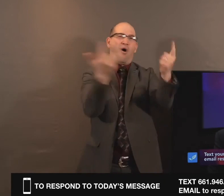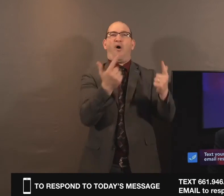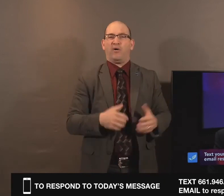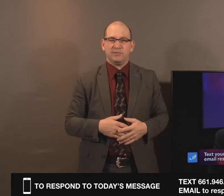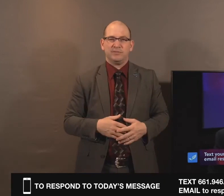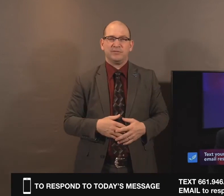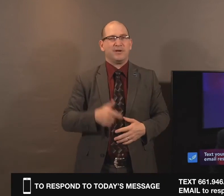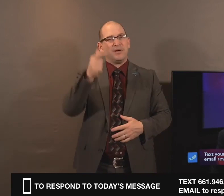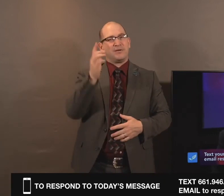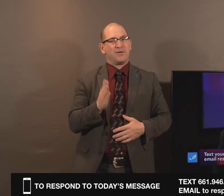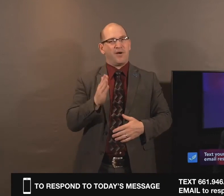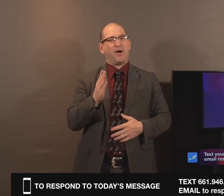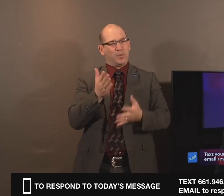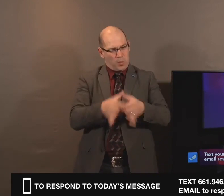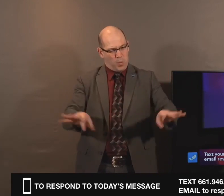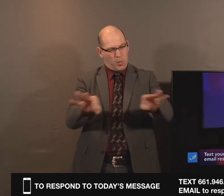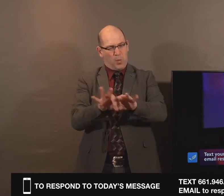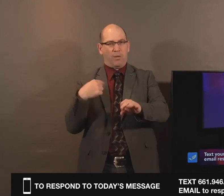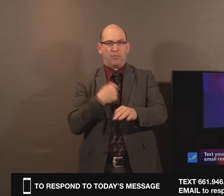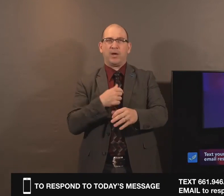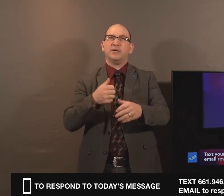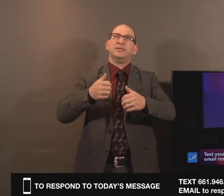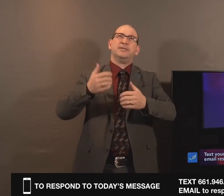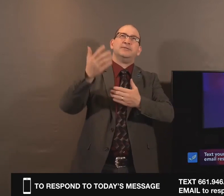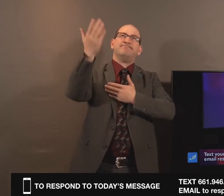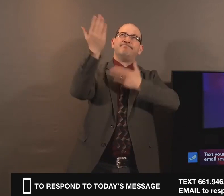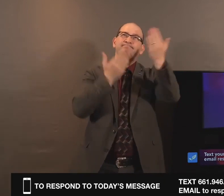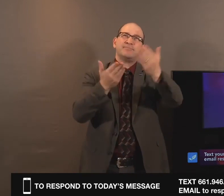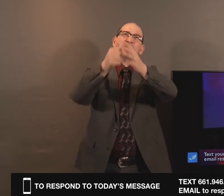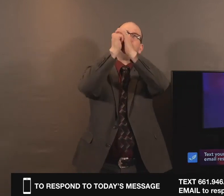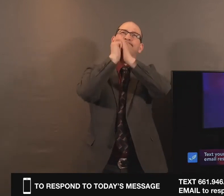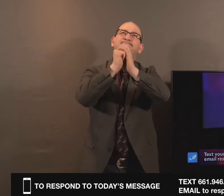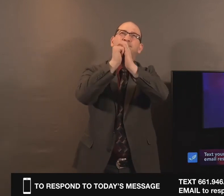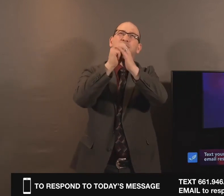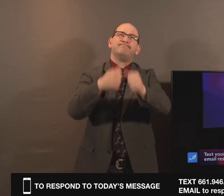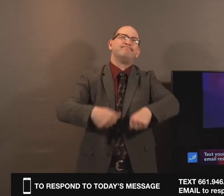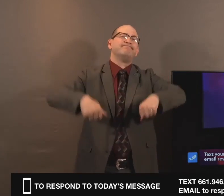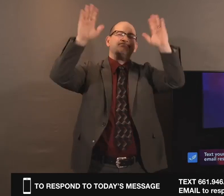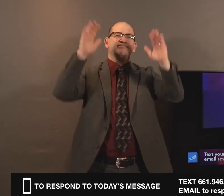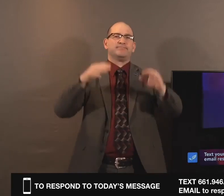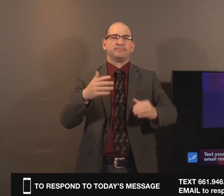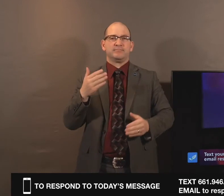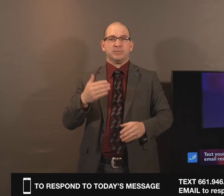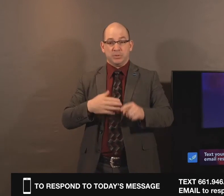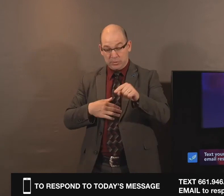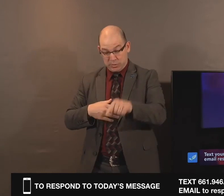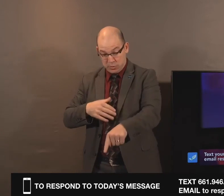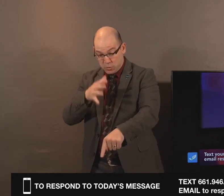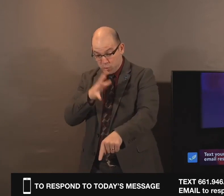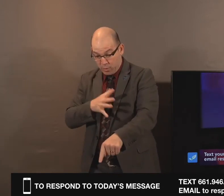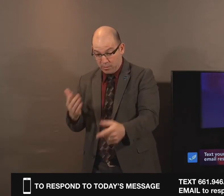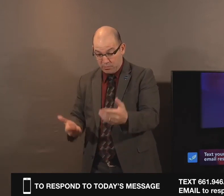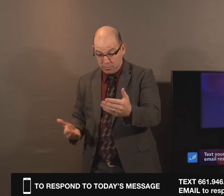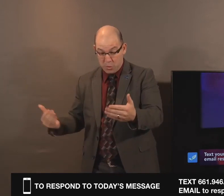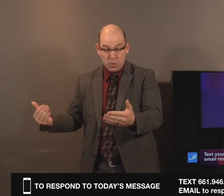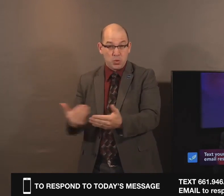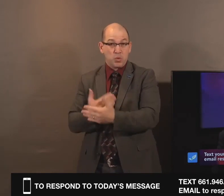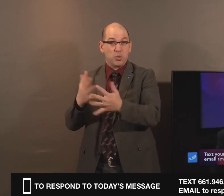sacrifice and service. And so whether it's this woman who is a representative of a new believer, or whether it's Mary